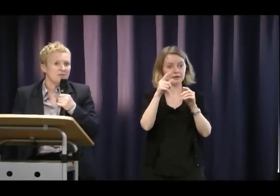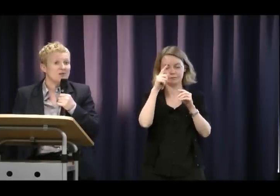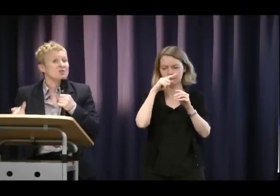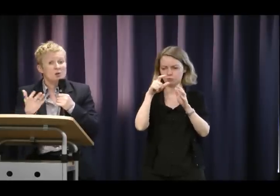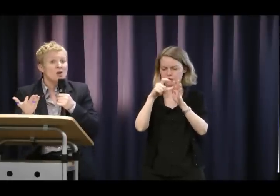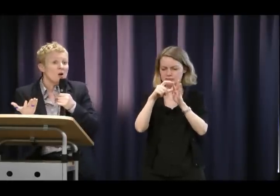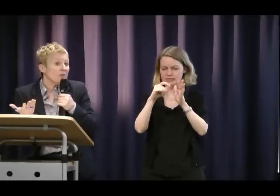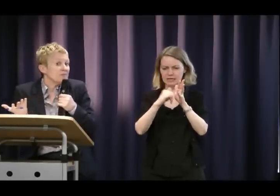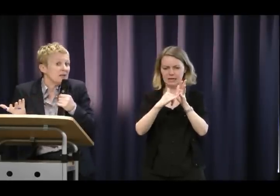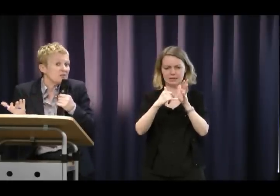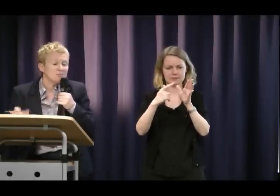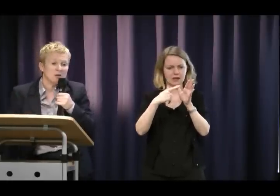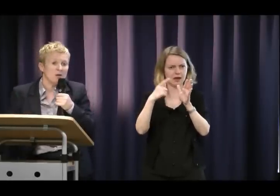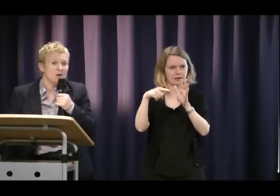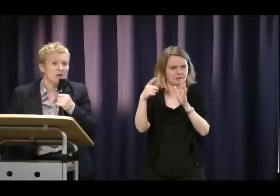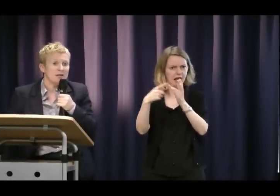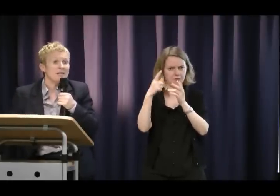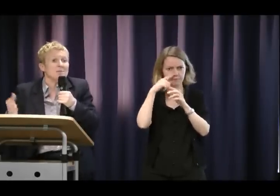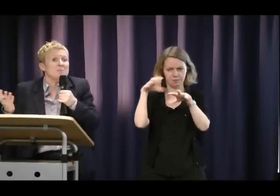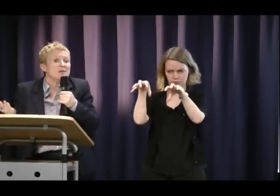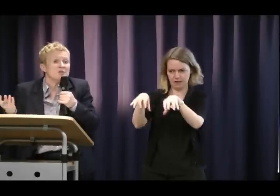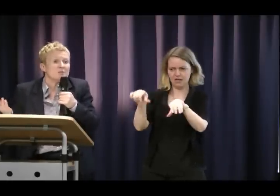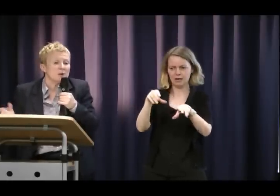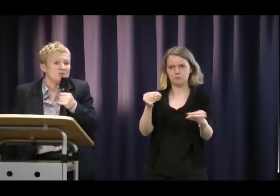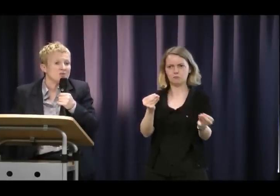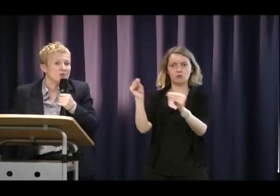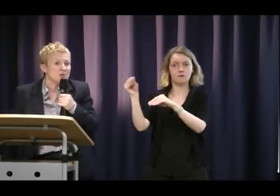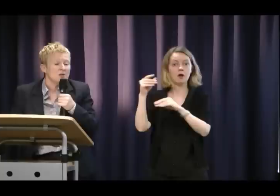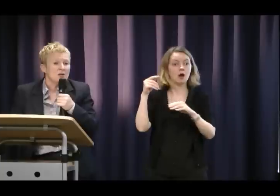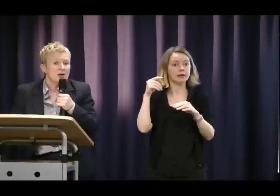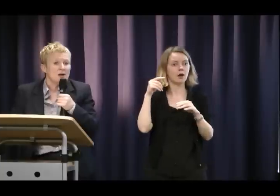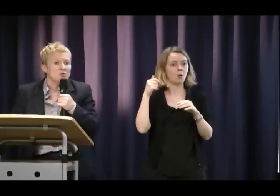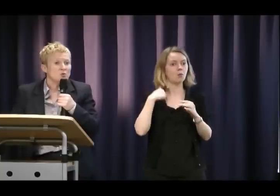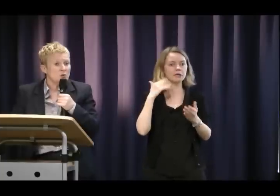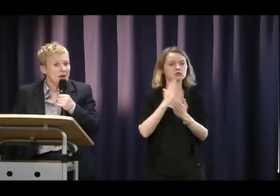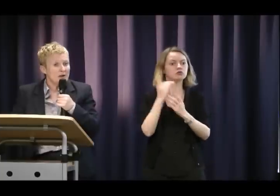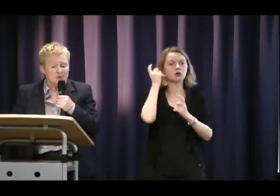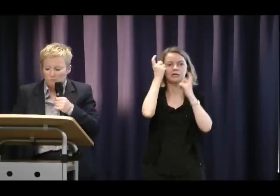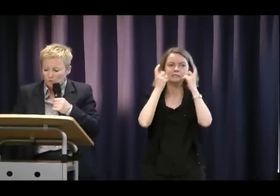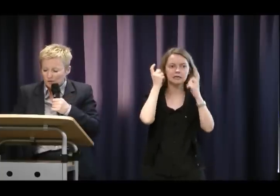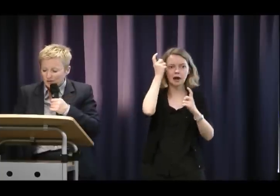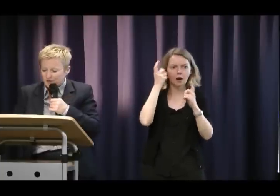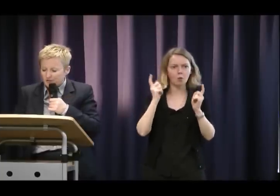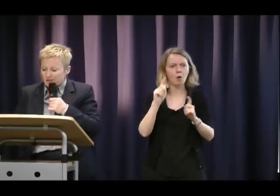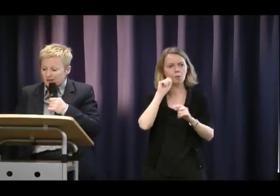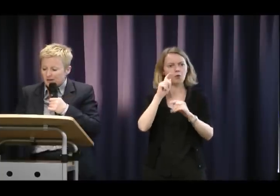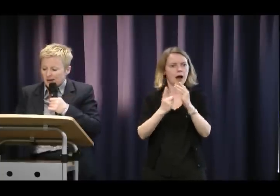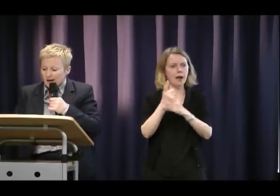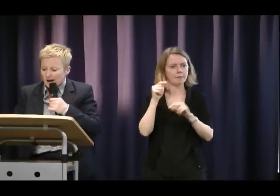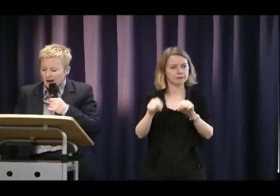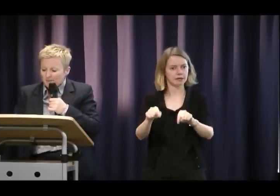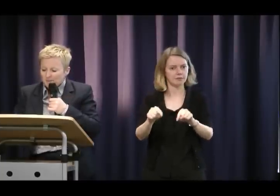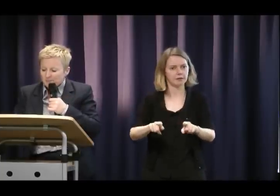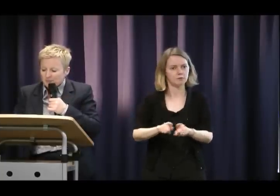are down there. So I think that's in the mix for us to talk about a bit more and